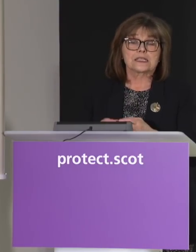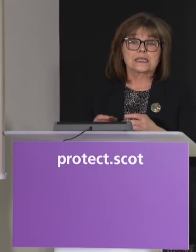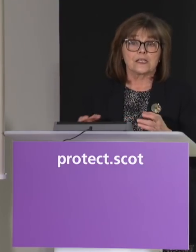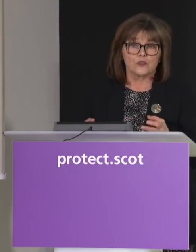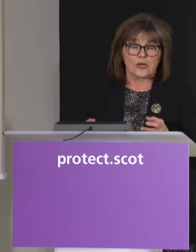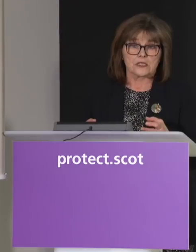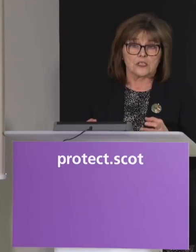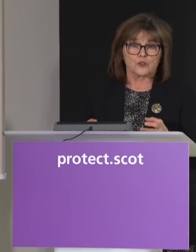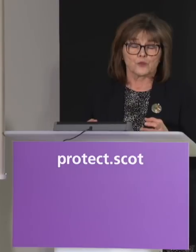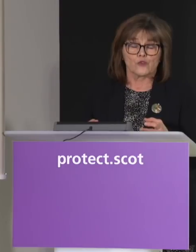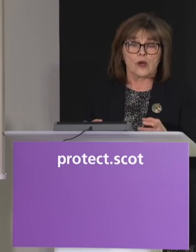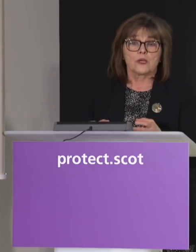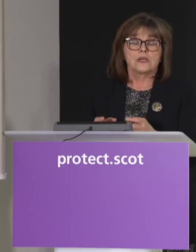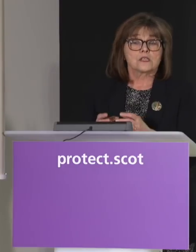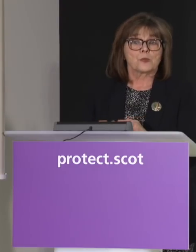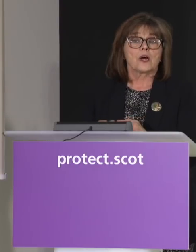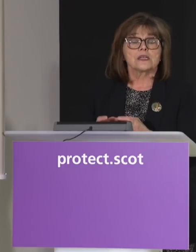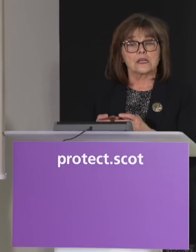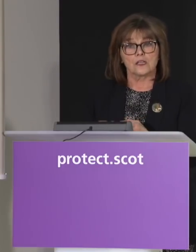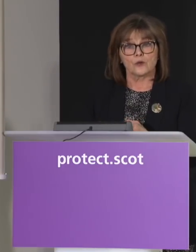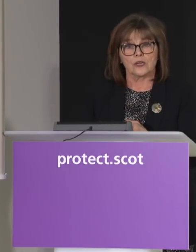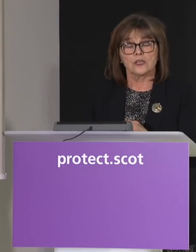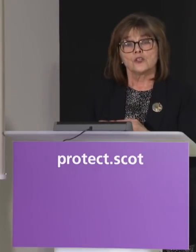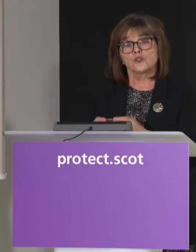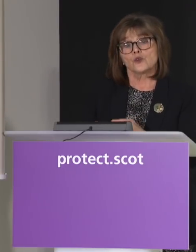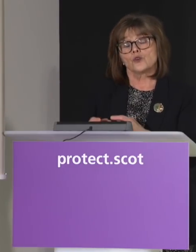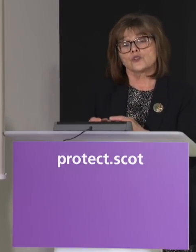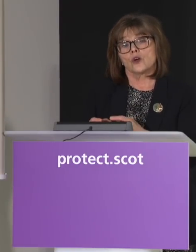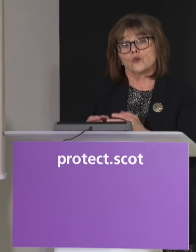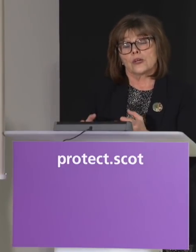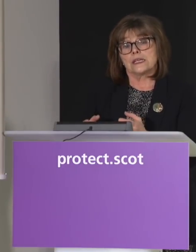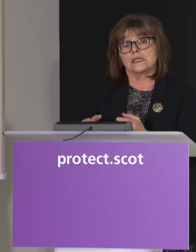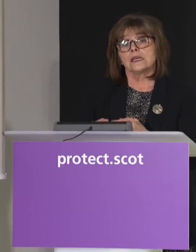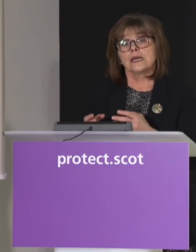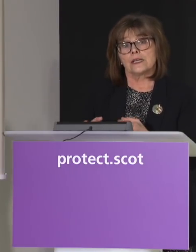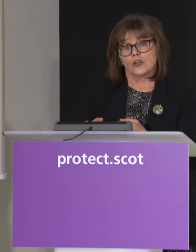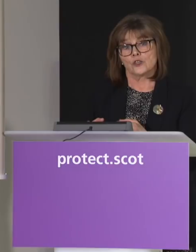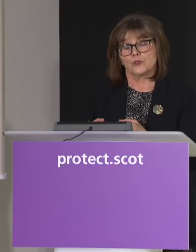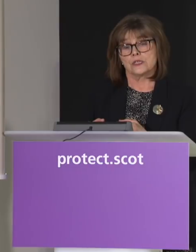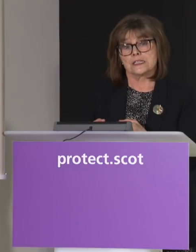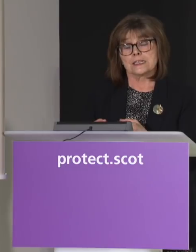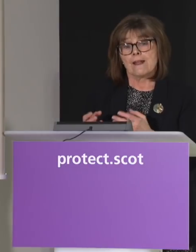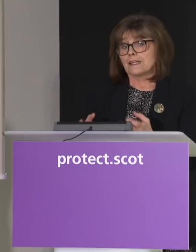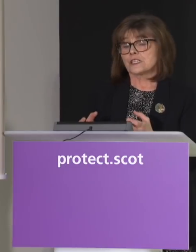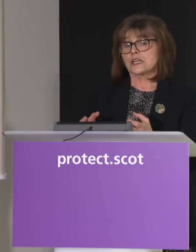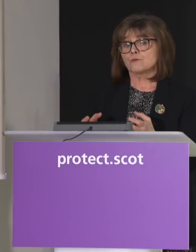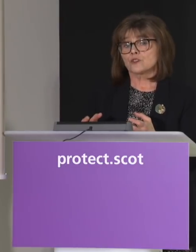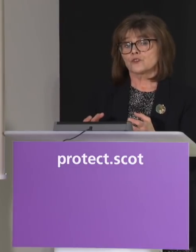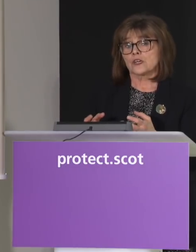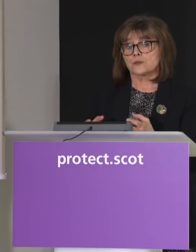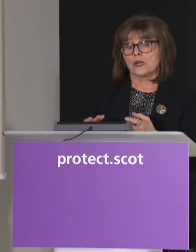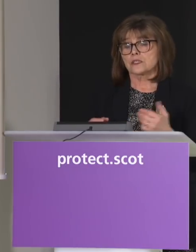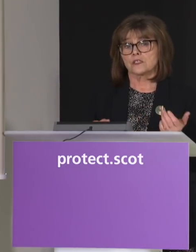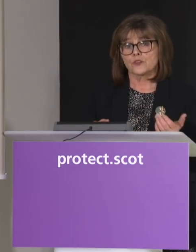can extend the vaccination programme, supplies allowing, to those who are over 80 in our communities. And in terms